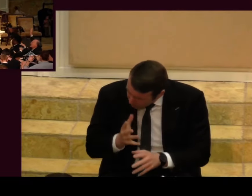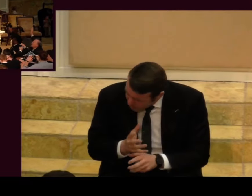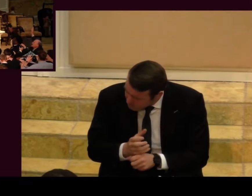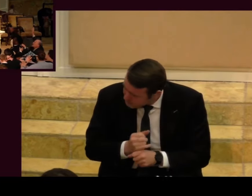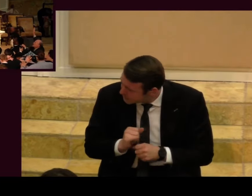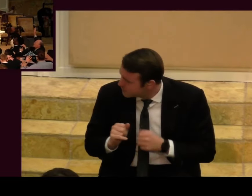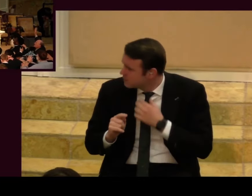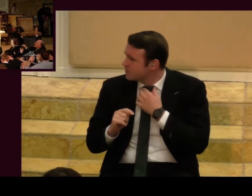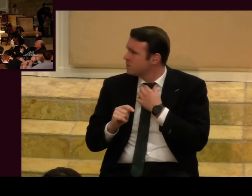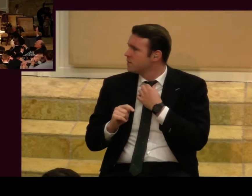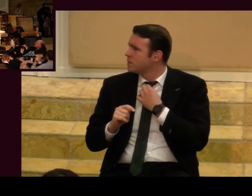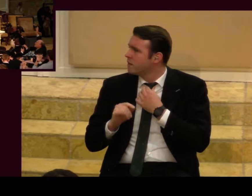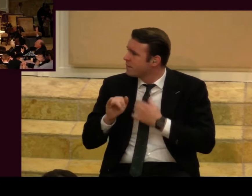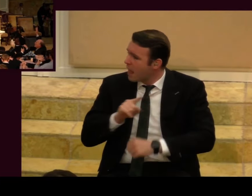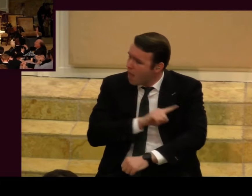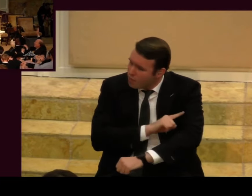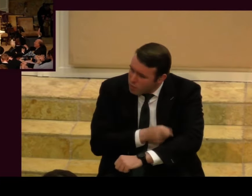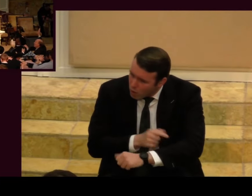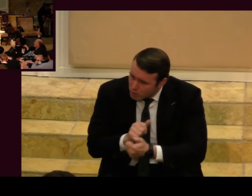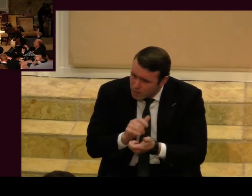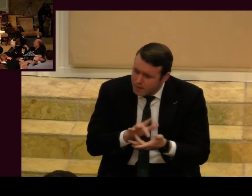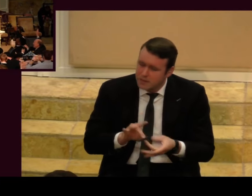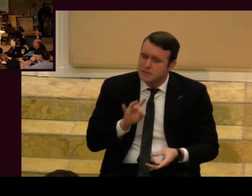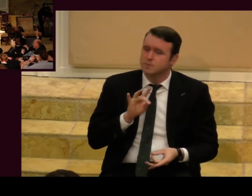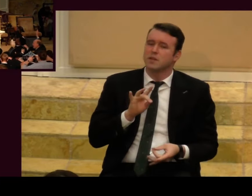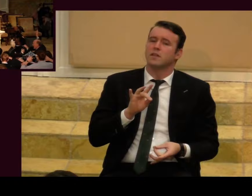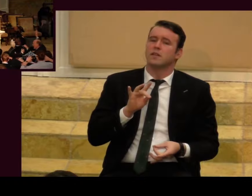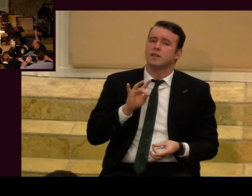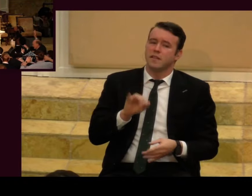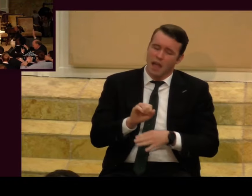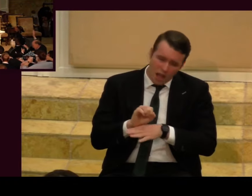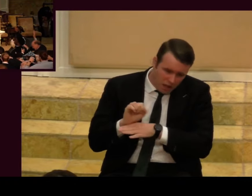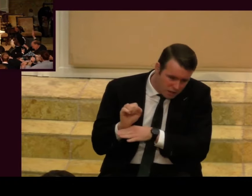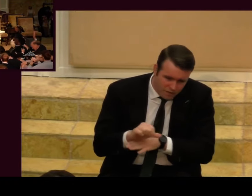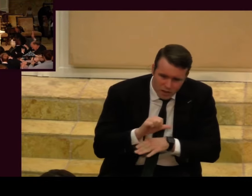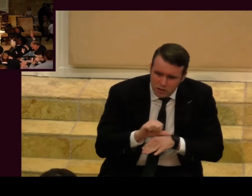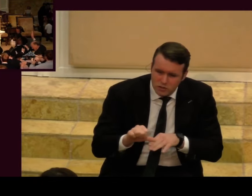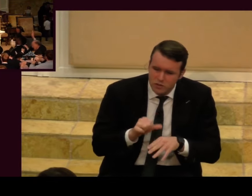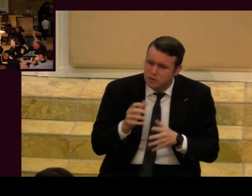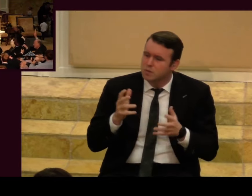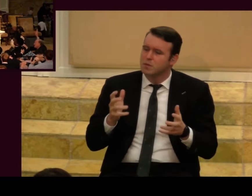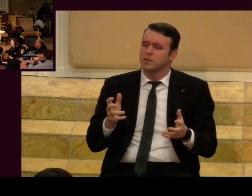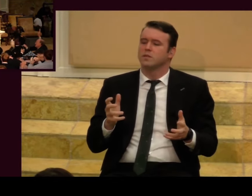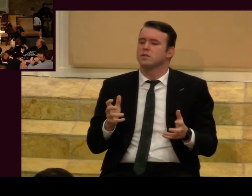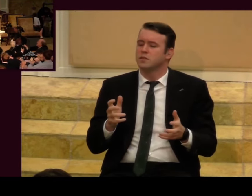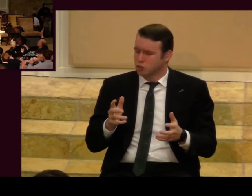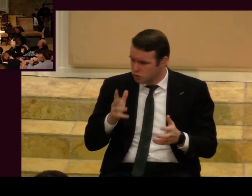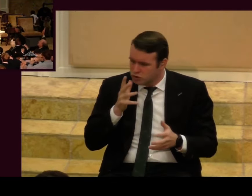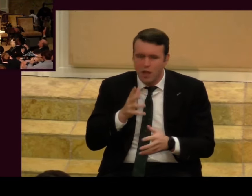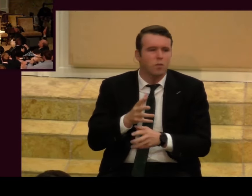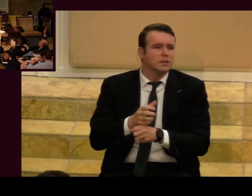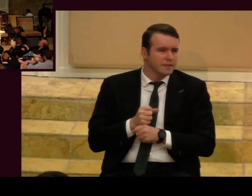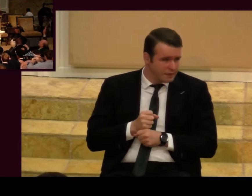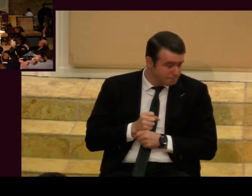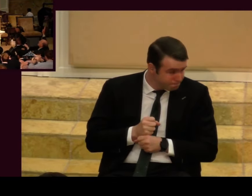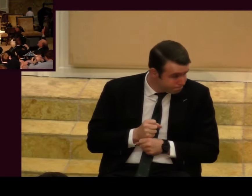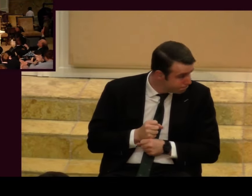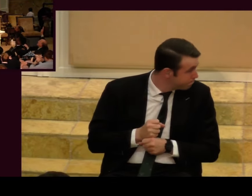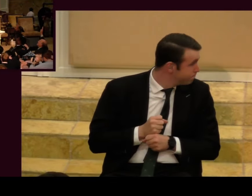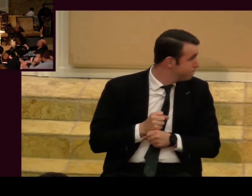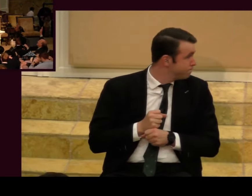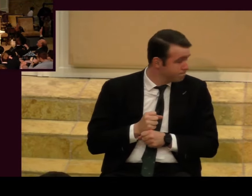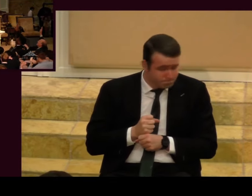You shall receive it. That authority in the spirit, that overcoming anointing you've been wanting, you shall receive